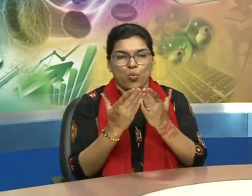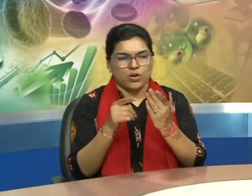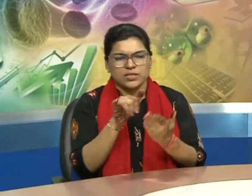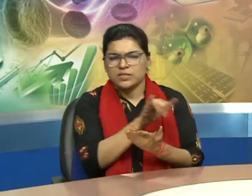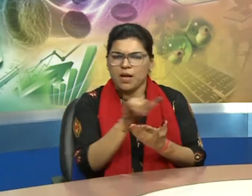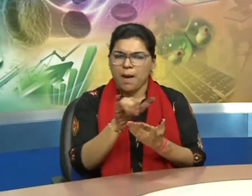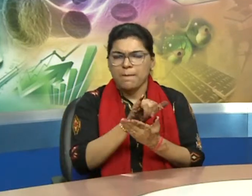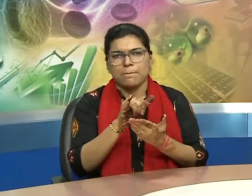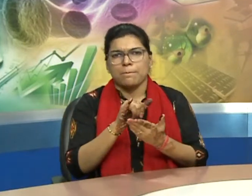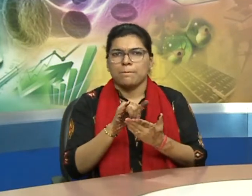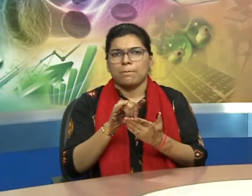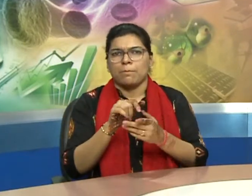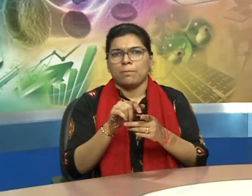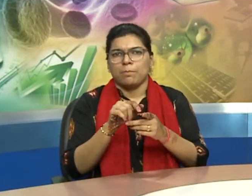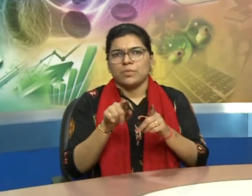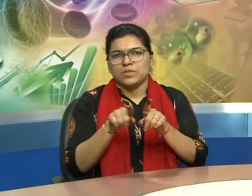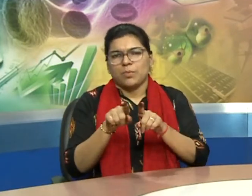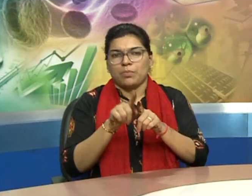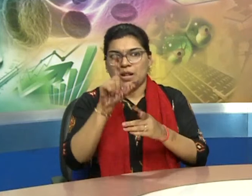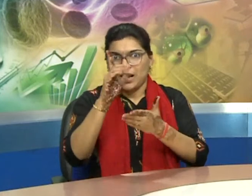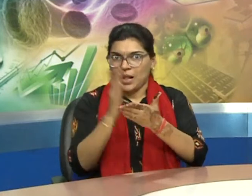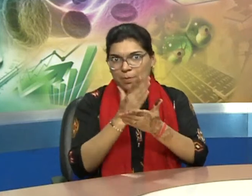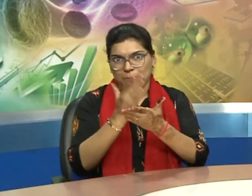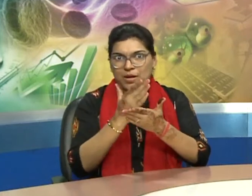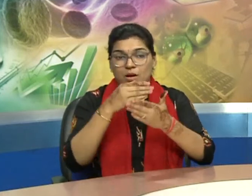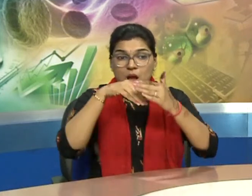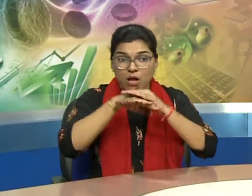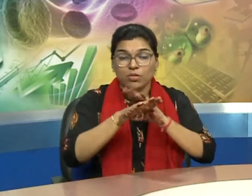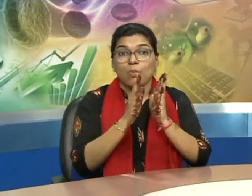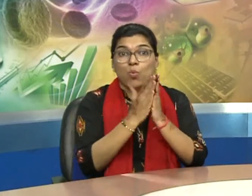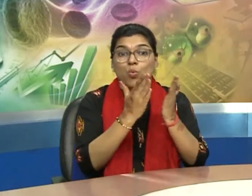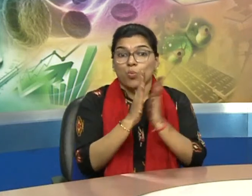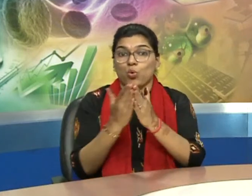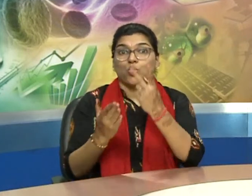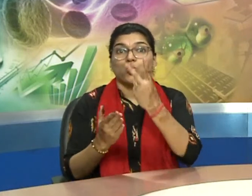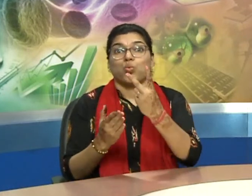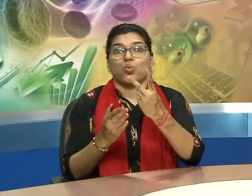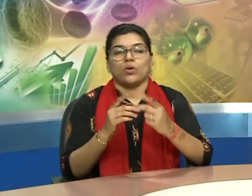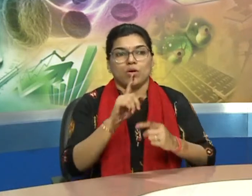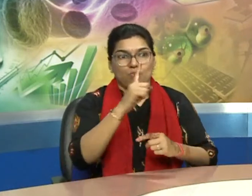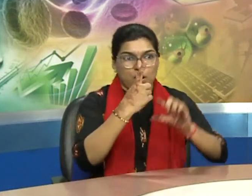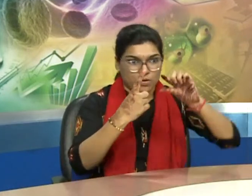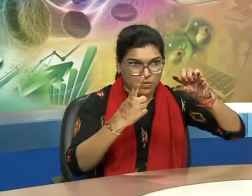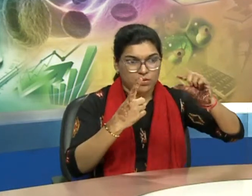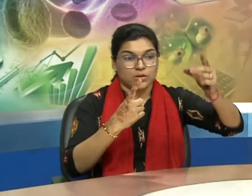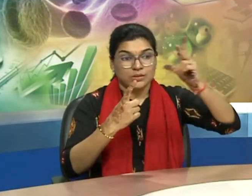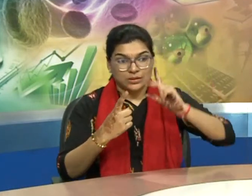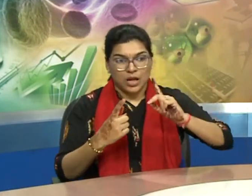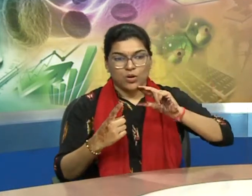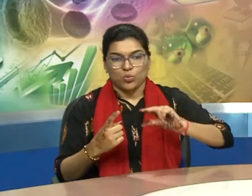college. So all the subjects have different students enrolling